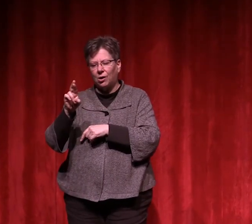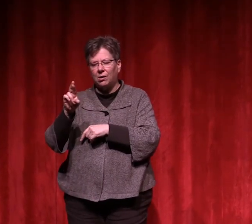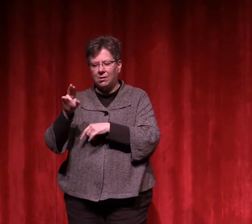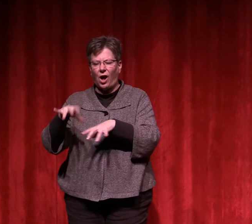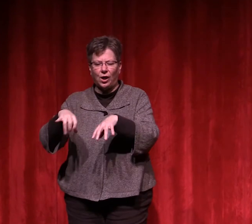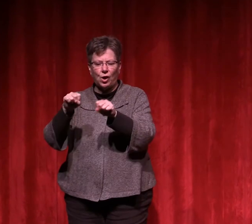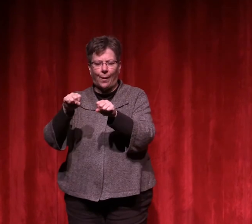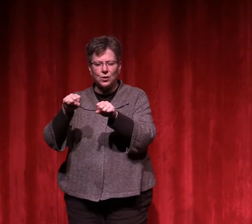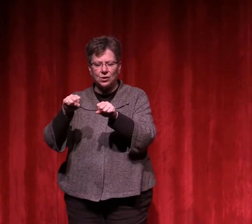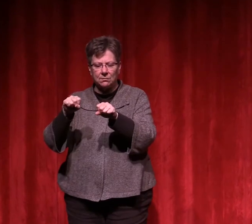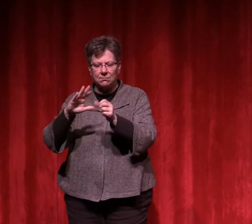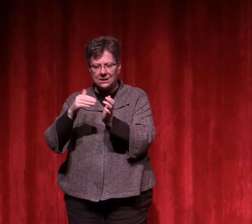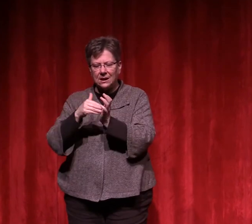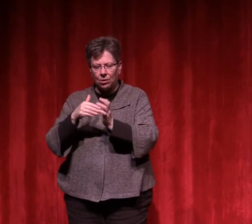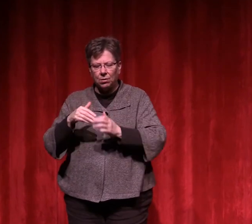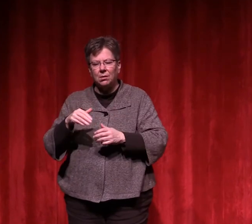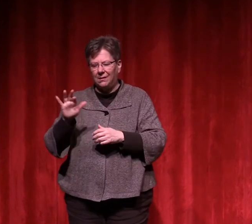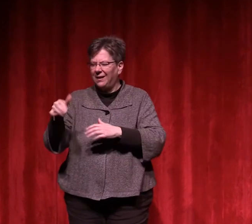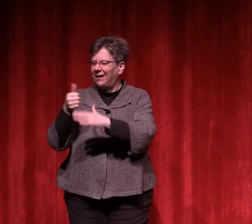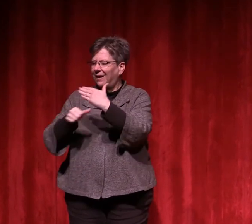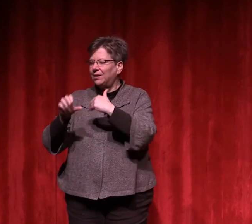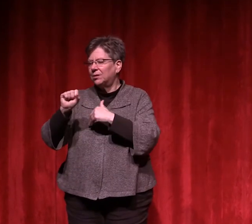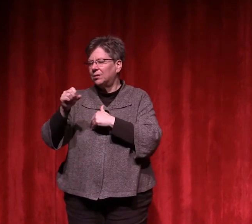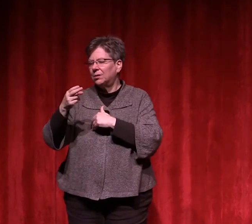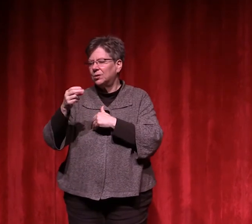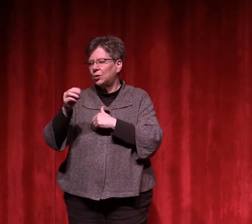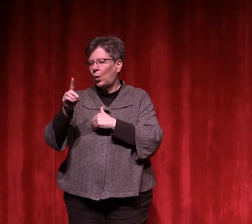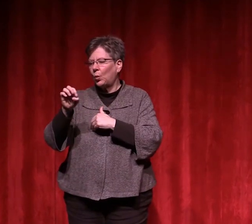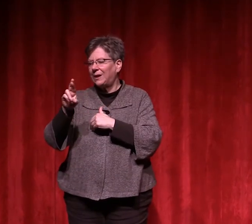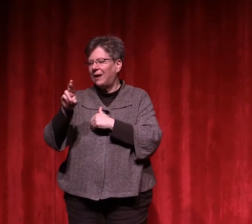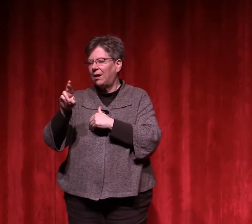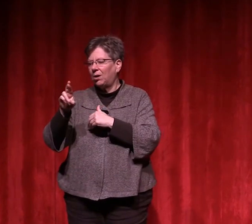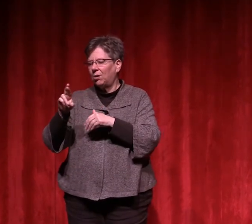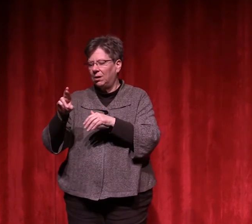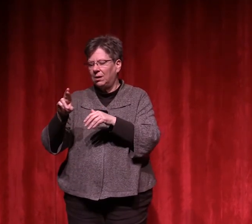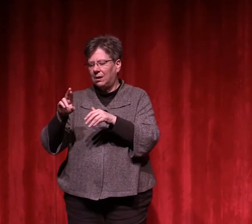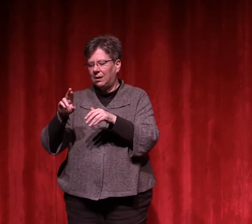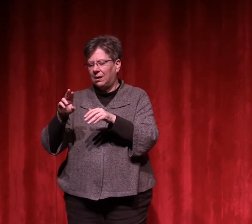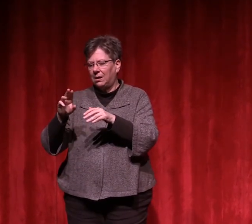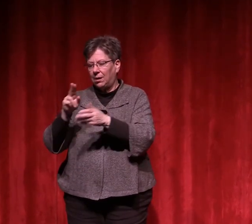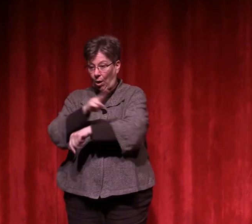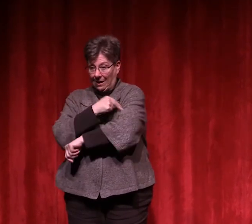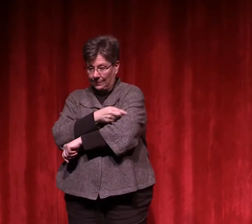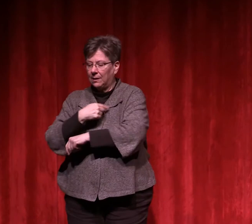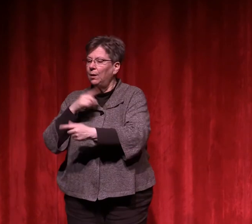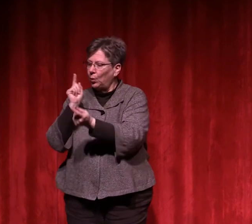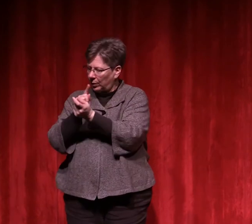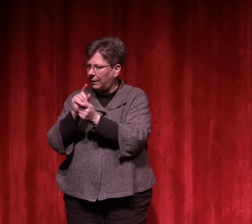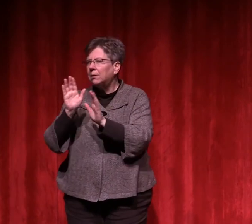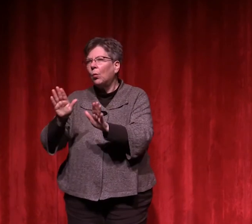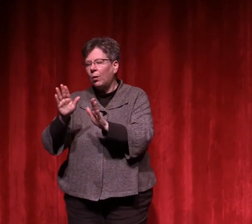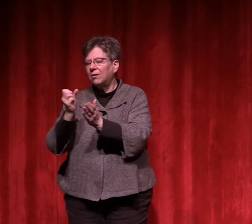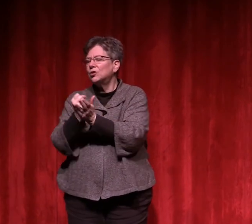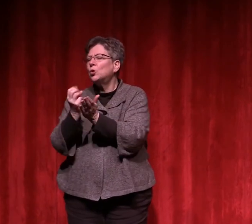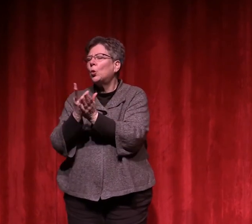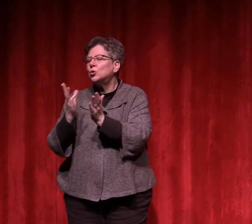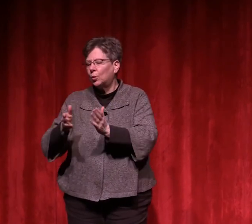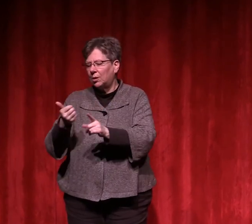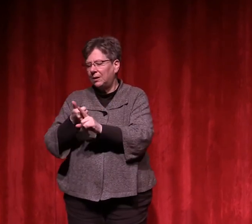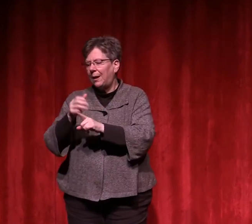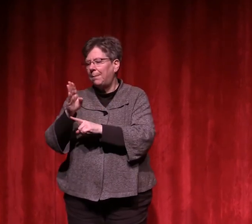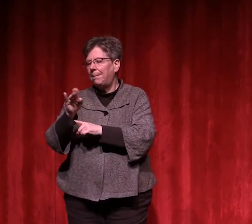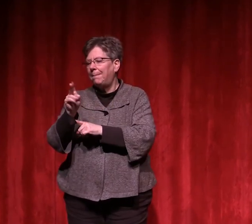Hospital, and started with them. We met a wonderful social worker there named Becky Jones.